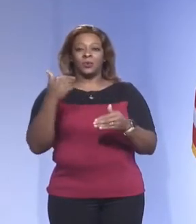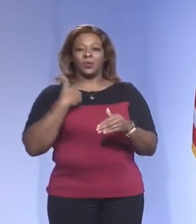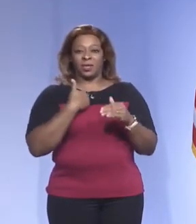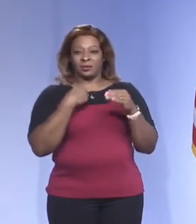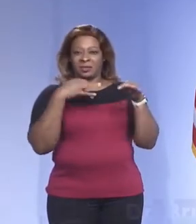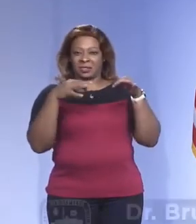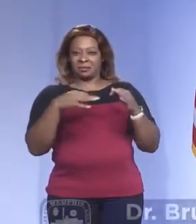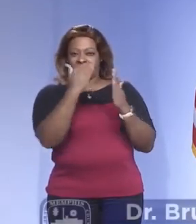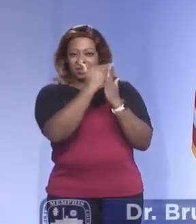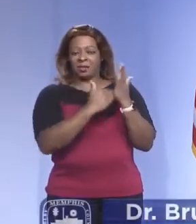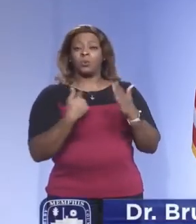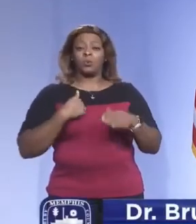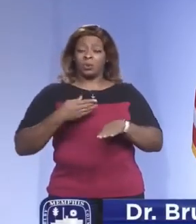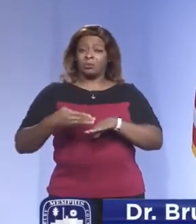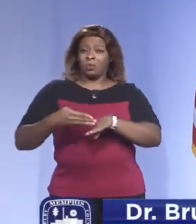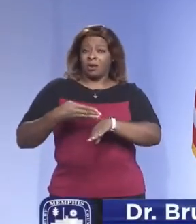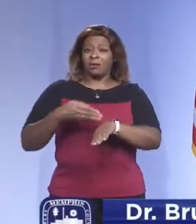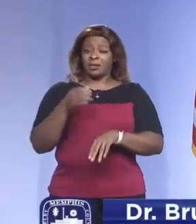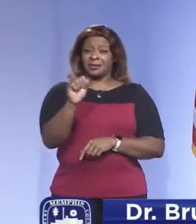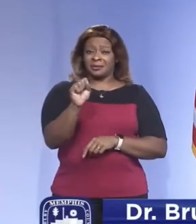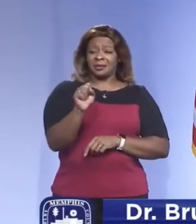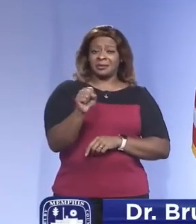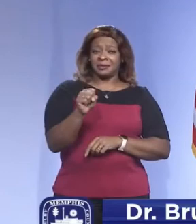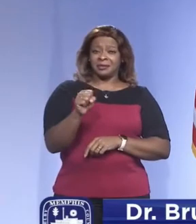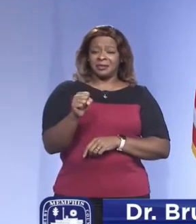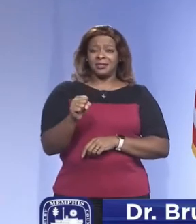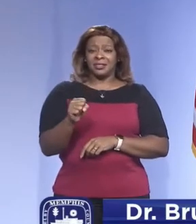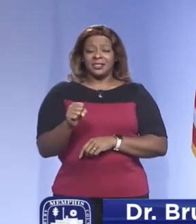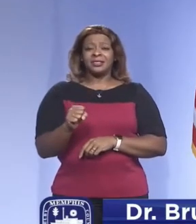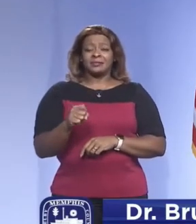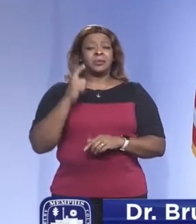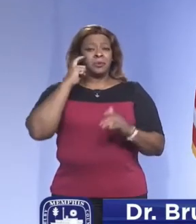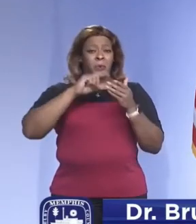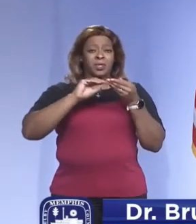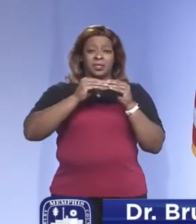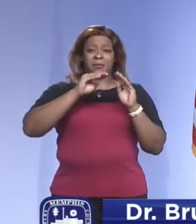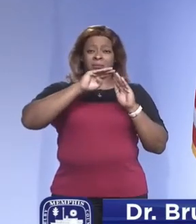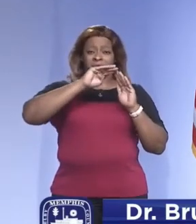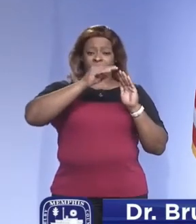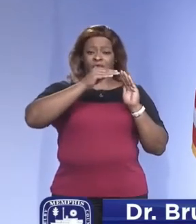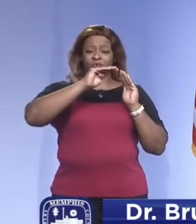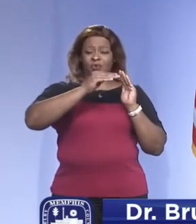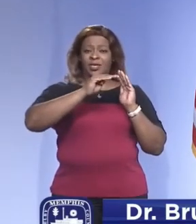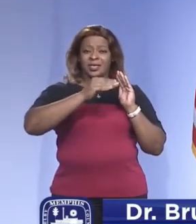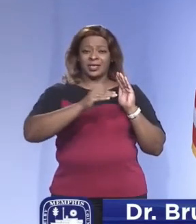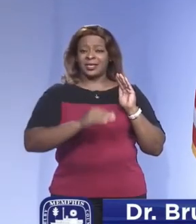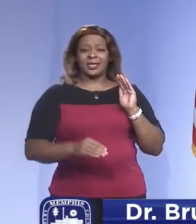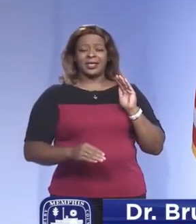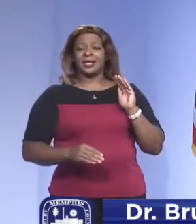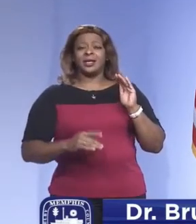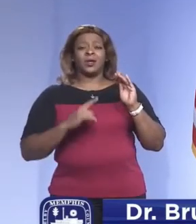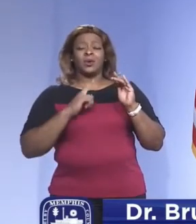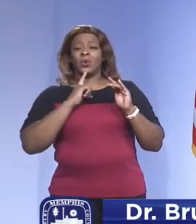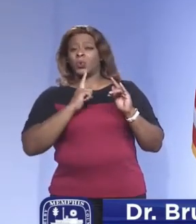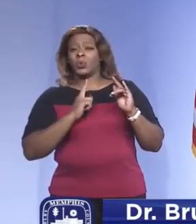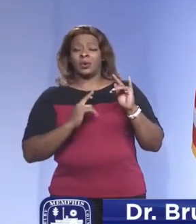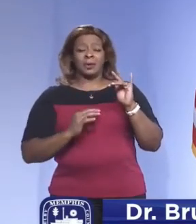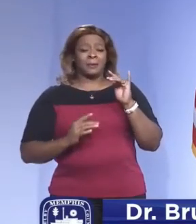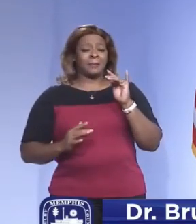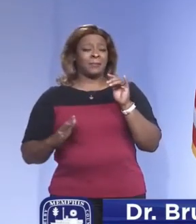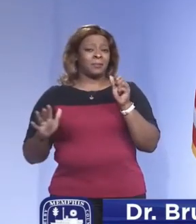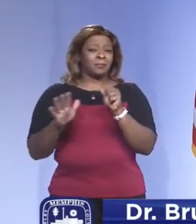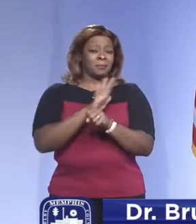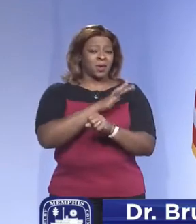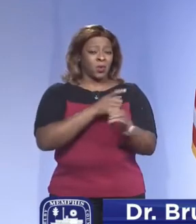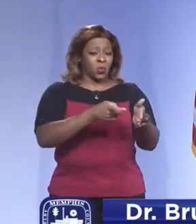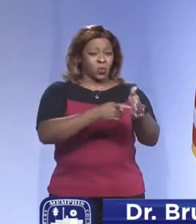making progress. There's a downward trend. We have not reached yet all of the